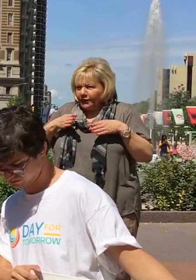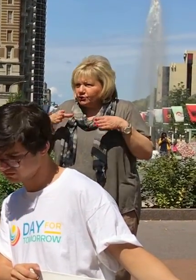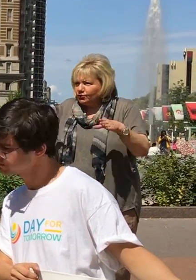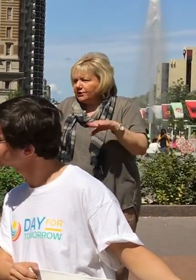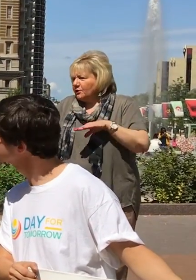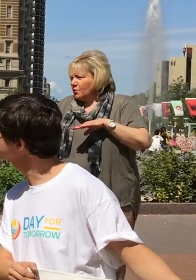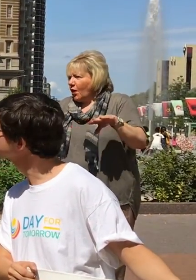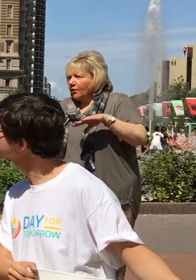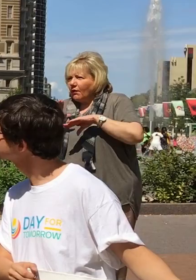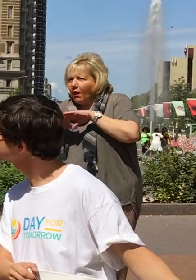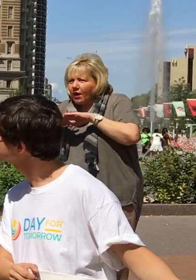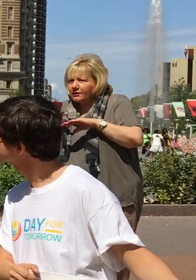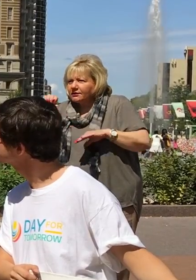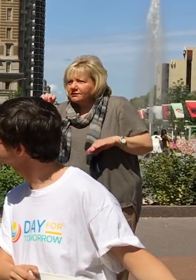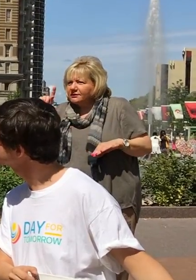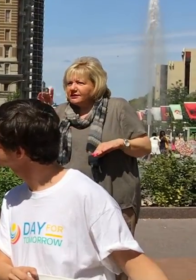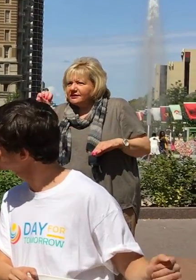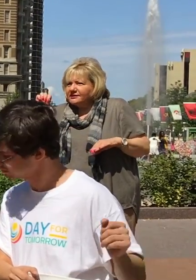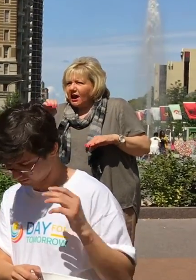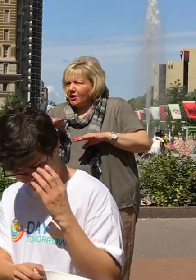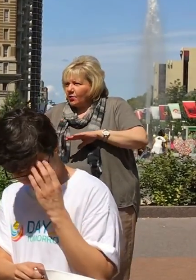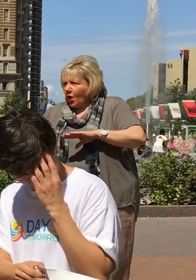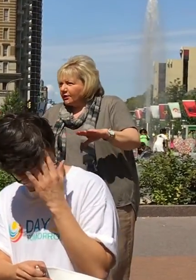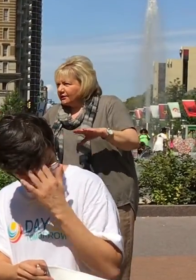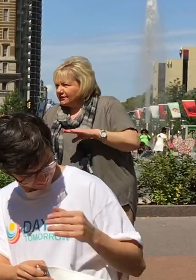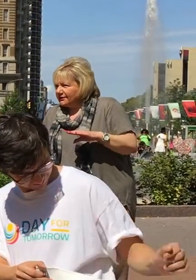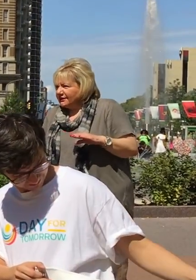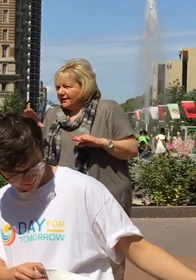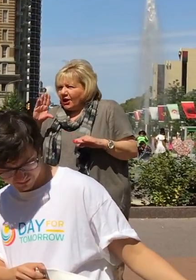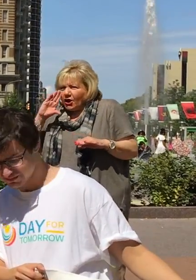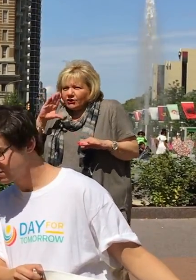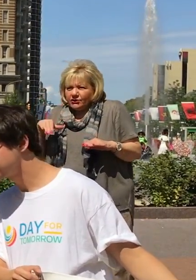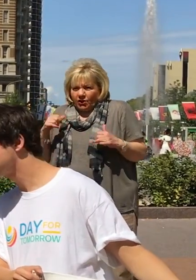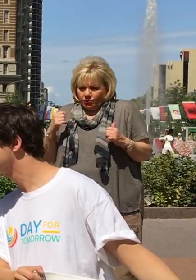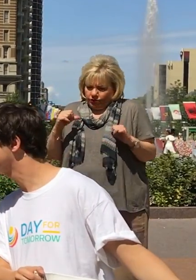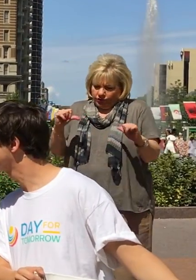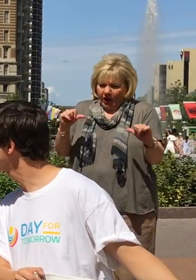reasons is that if you ever try to walk, or especially